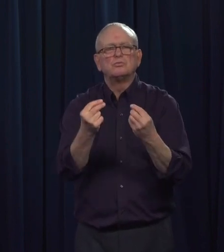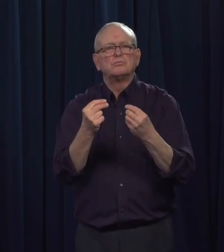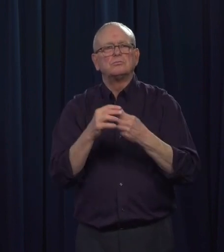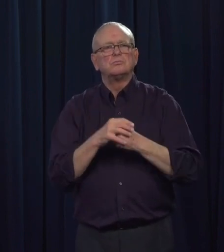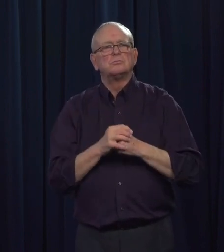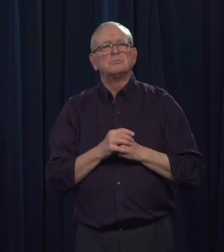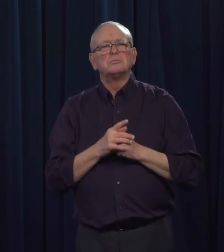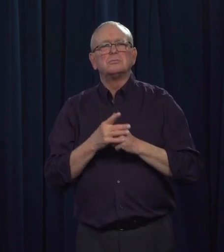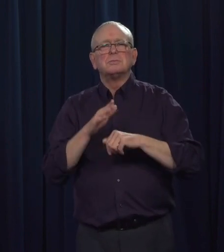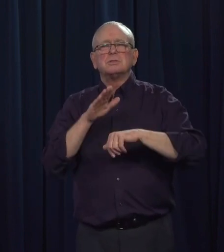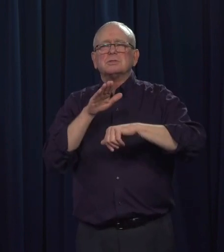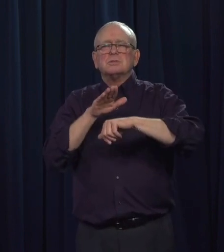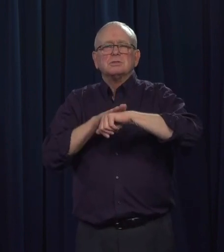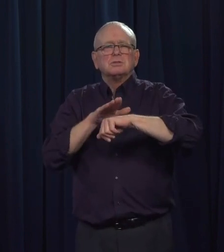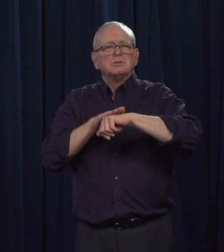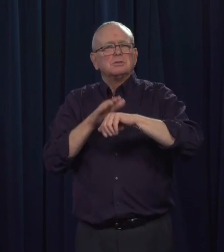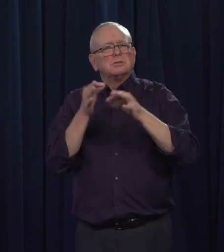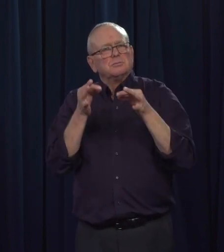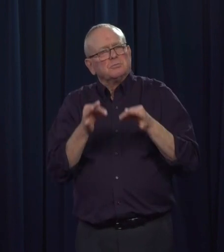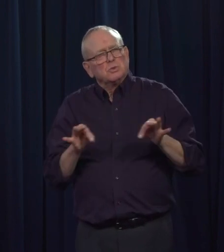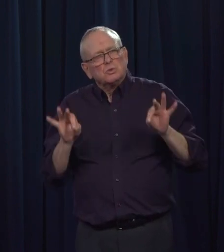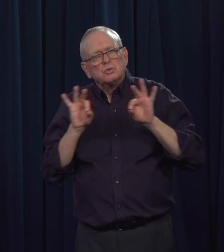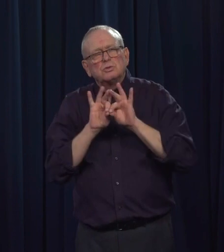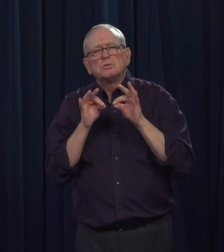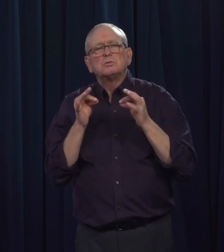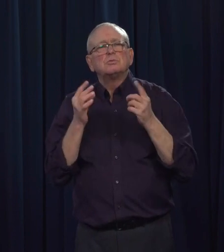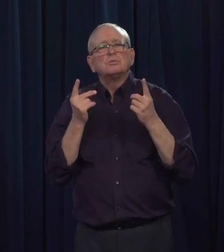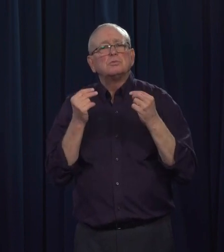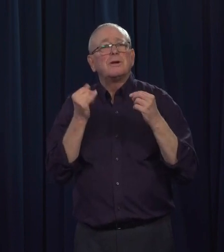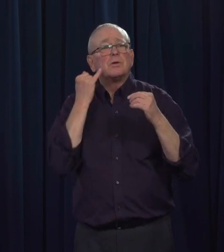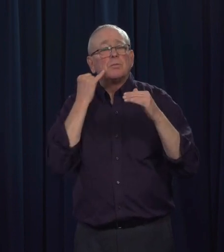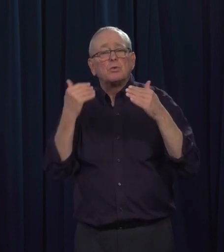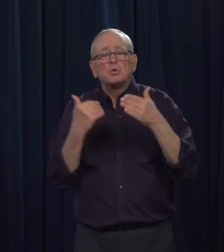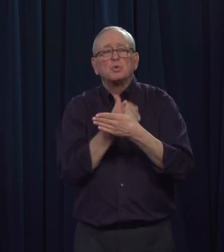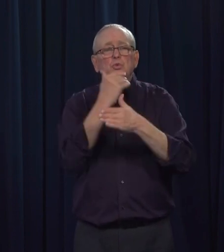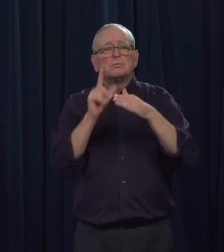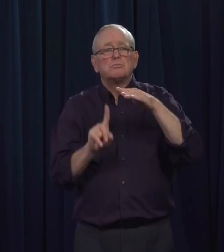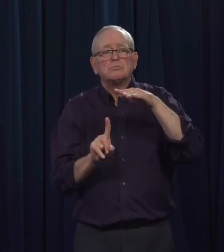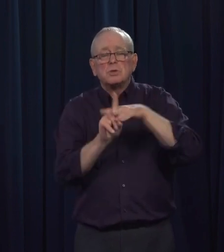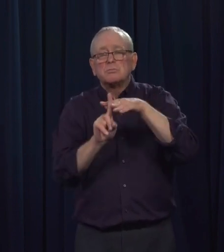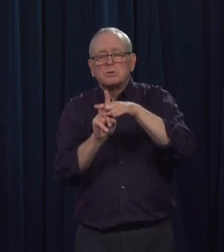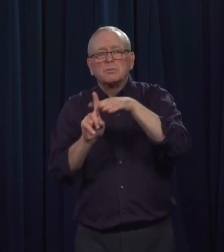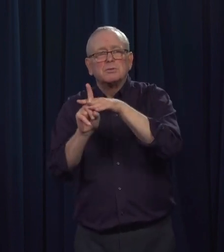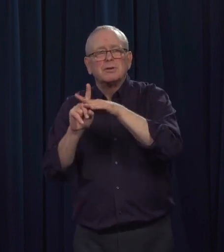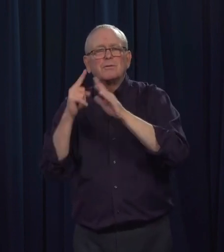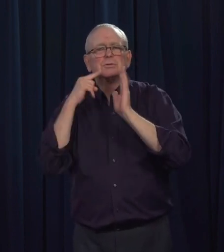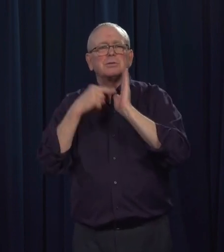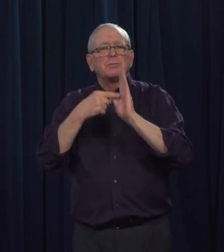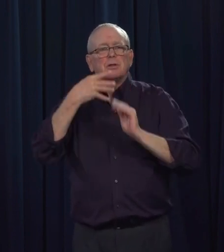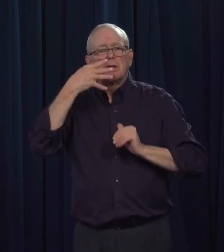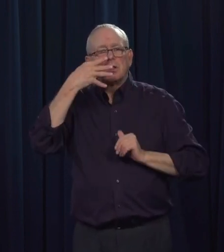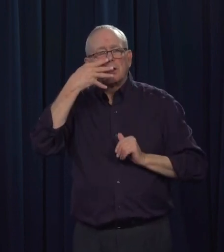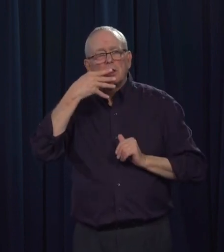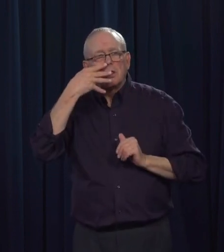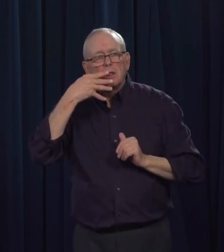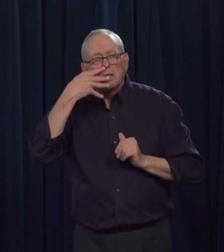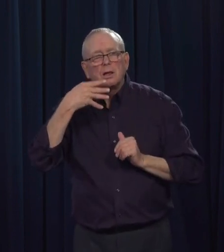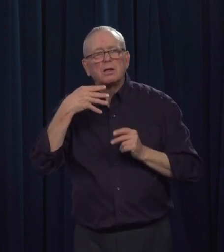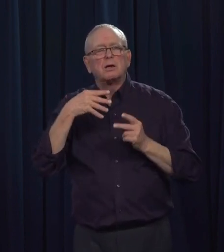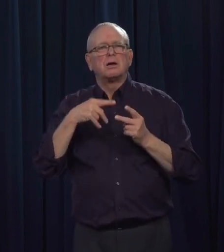infection. Number 2, commonly touched surfaces, like serving spoons at a buffet, can be a mechanism for spread.